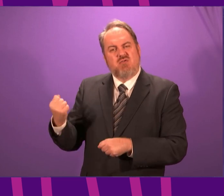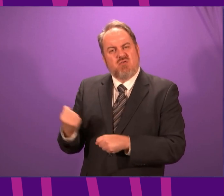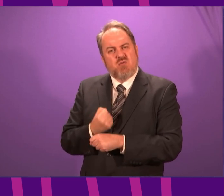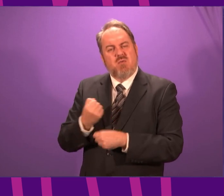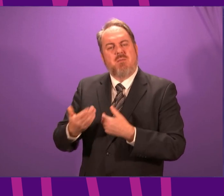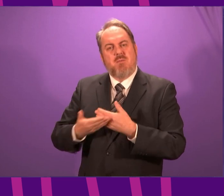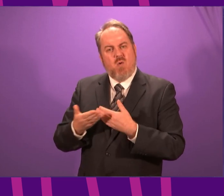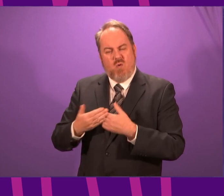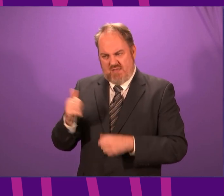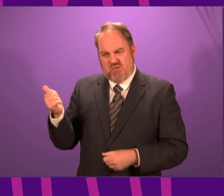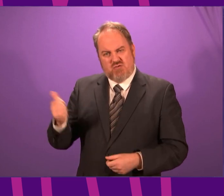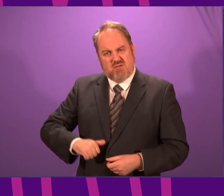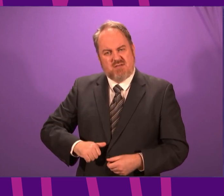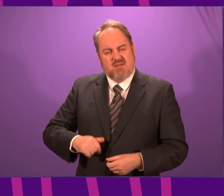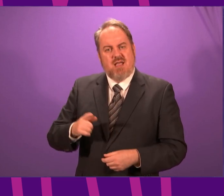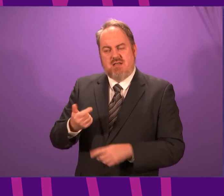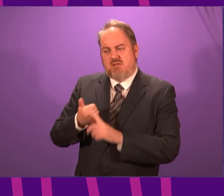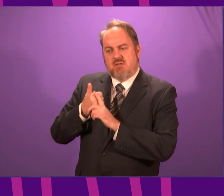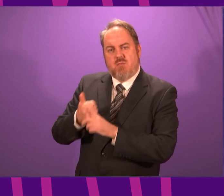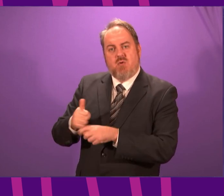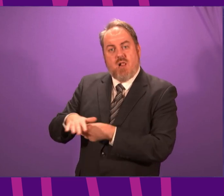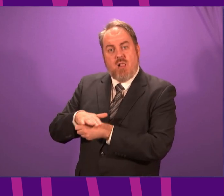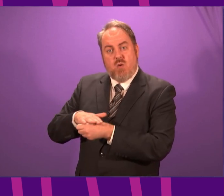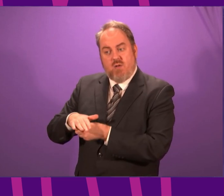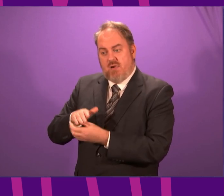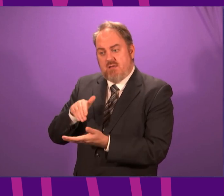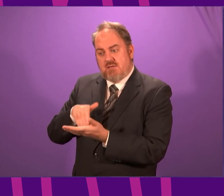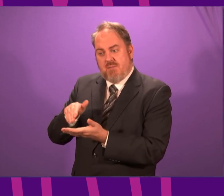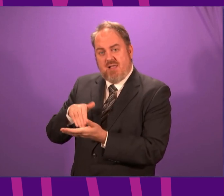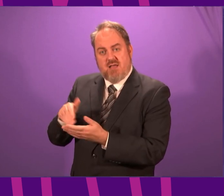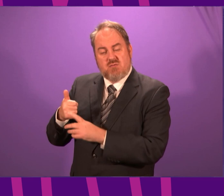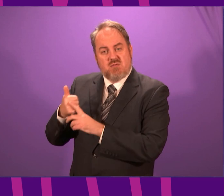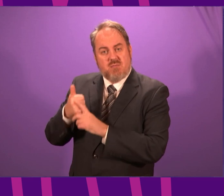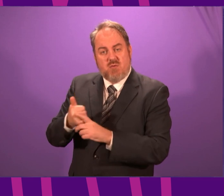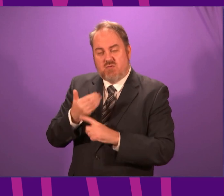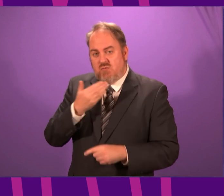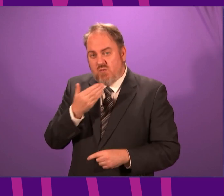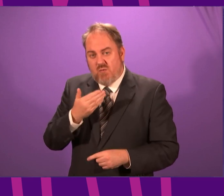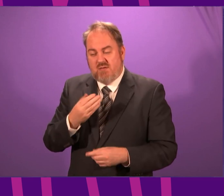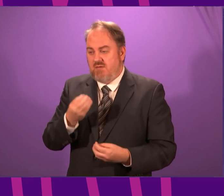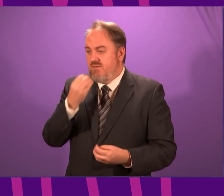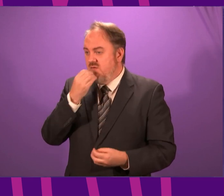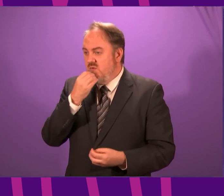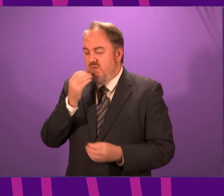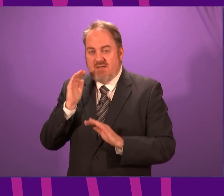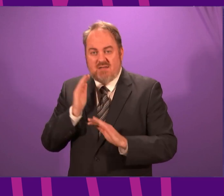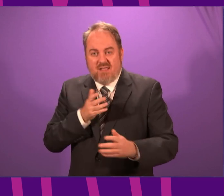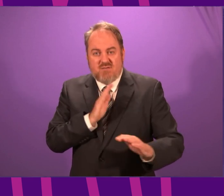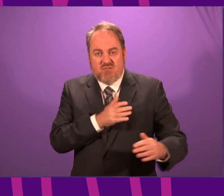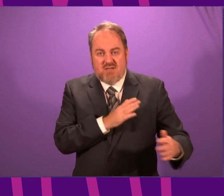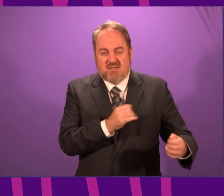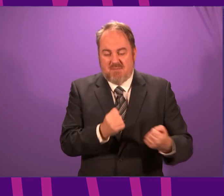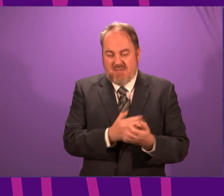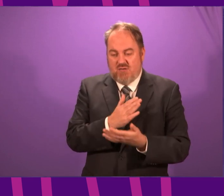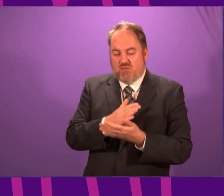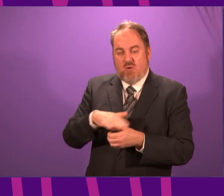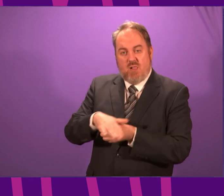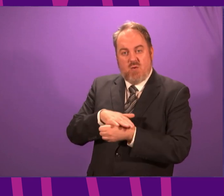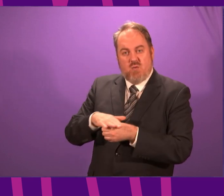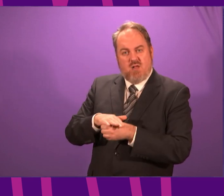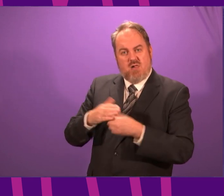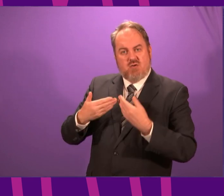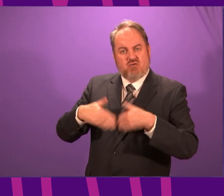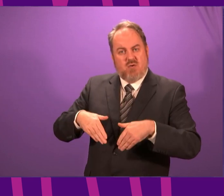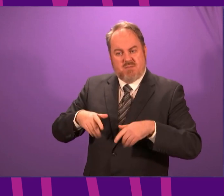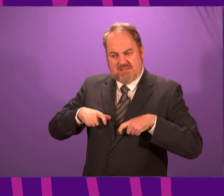give priority to local suppliers for the school meals contracts, for the necessary food deliveries, and to ensure that those local shops remain open